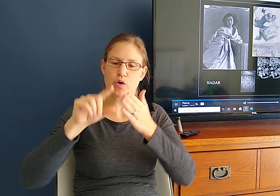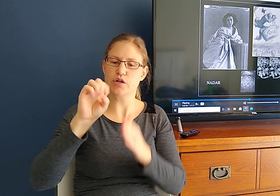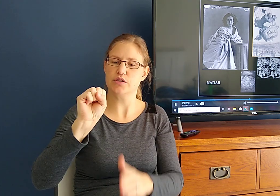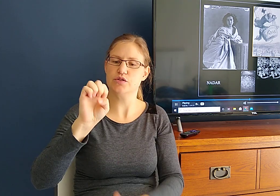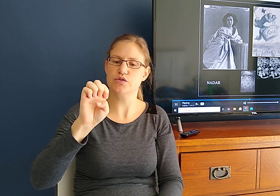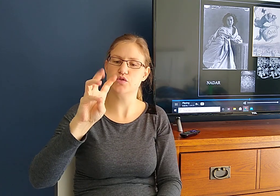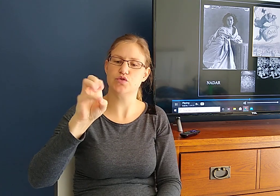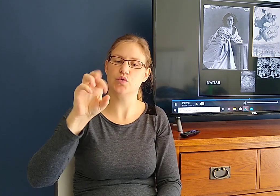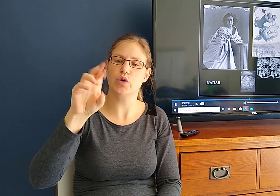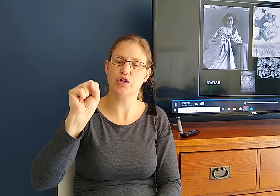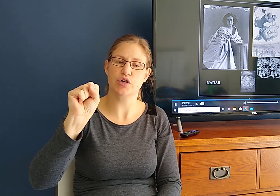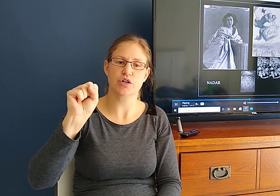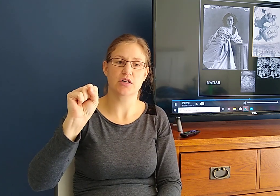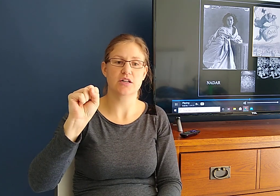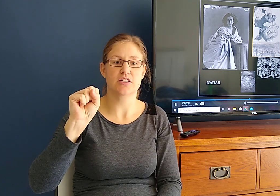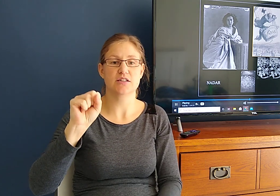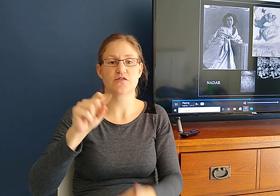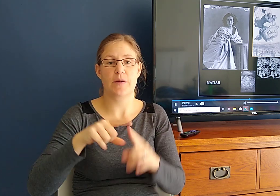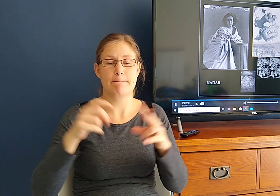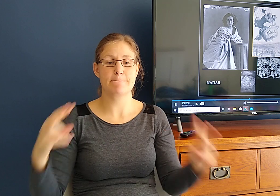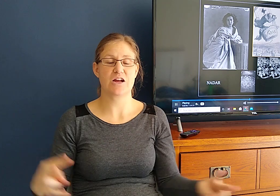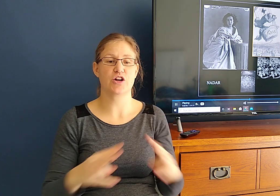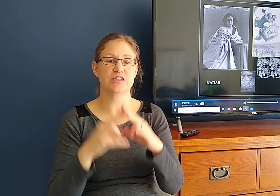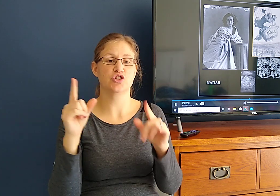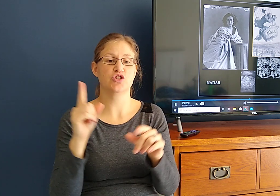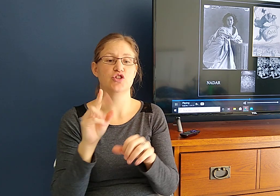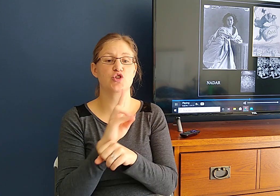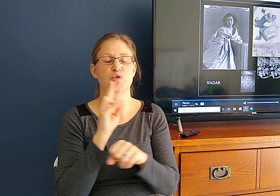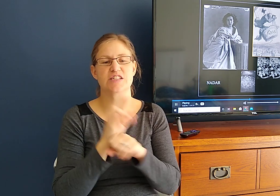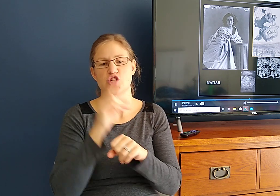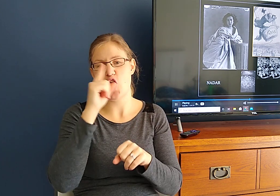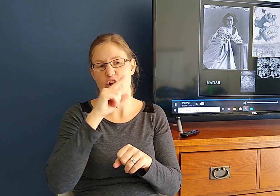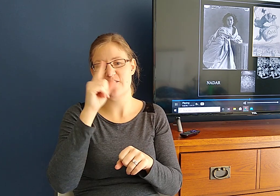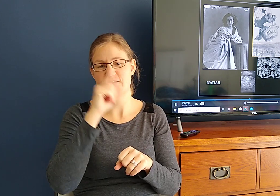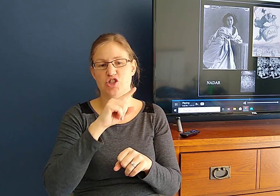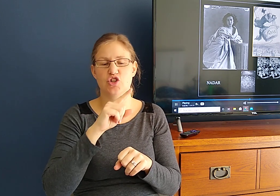Paris using artificial lighting techniques and long exposures.